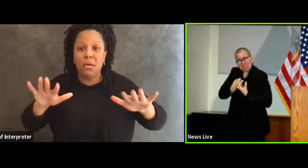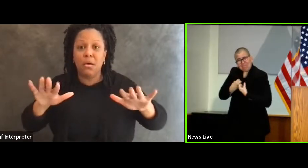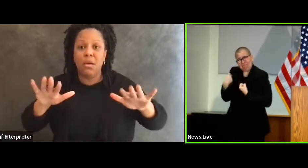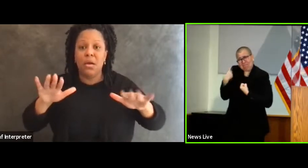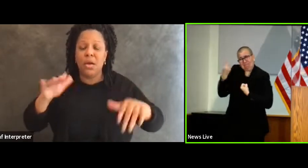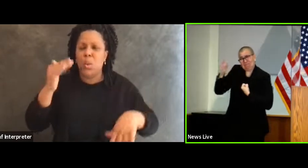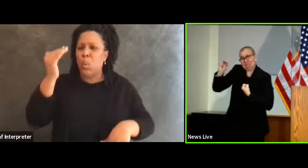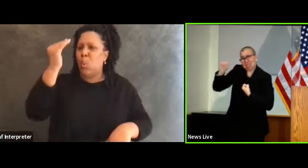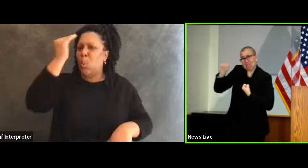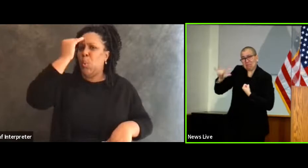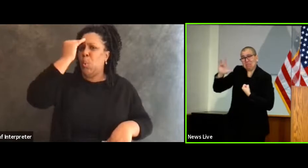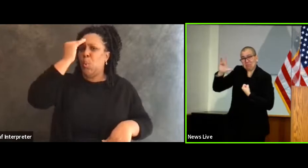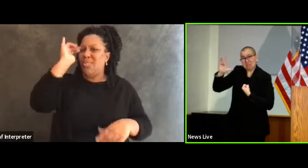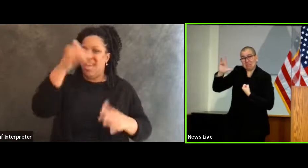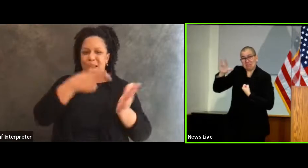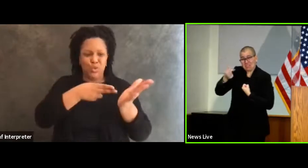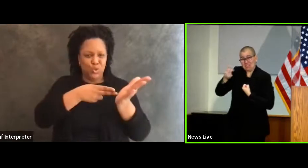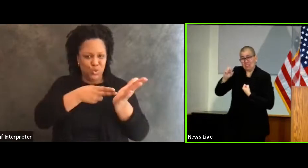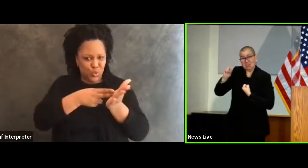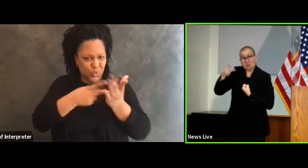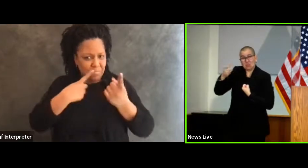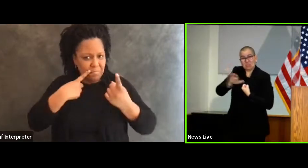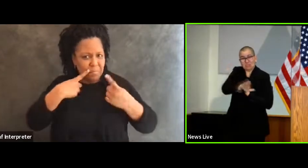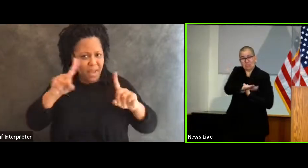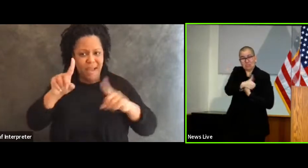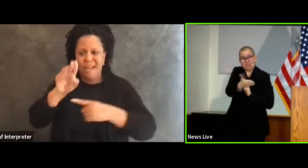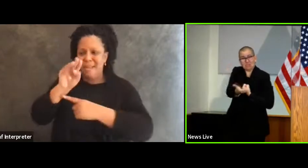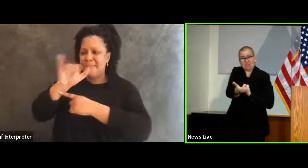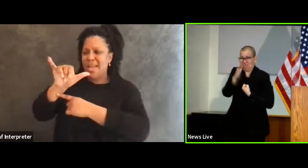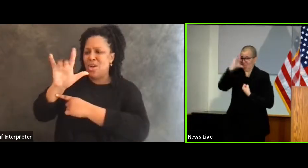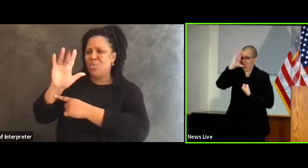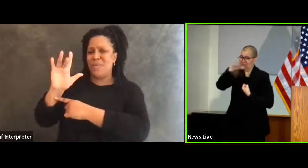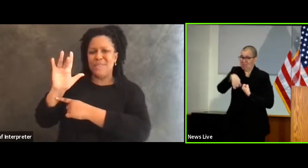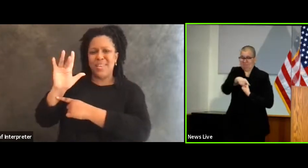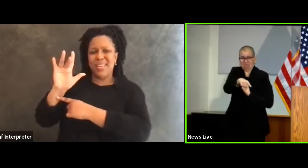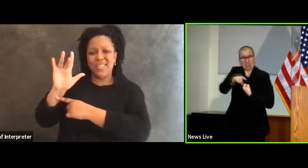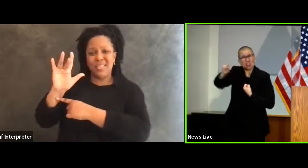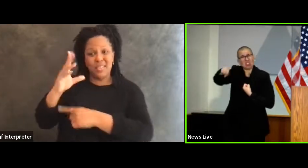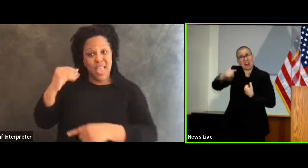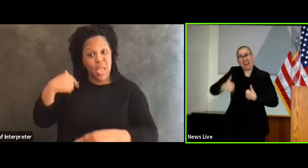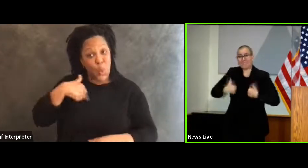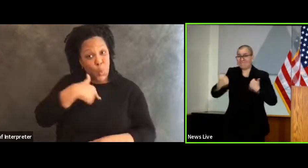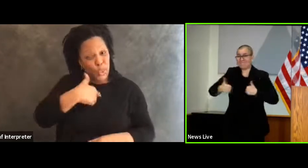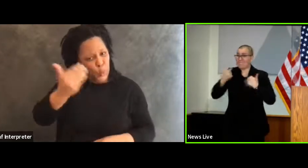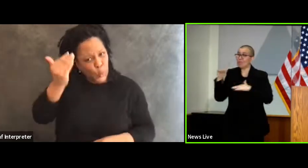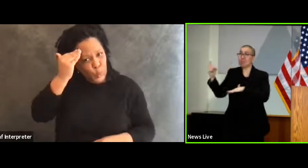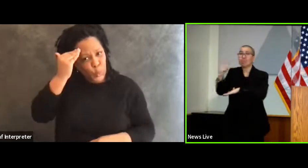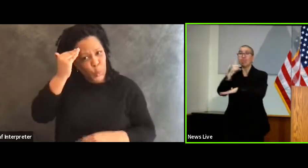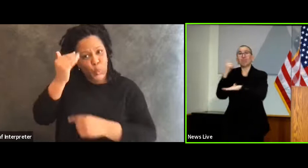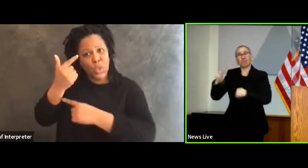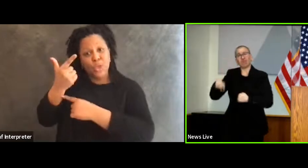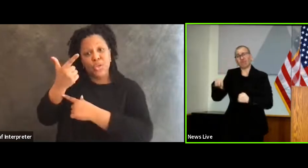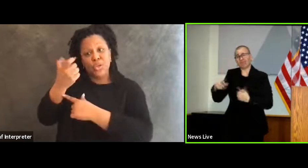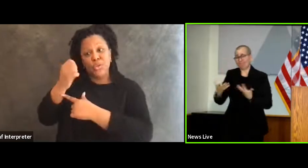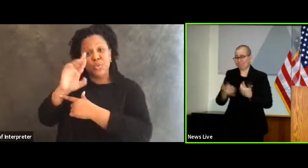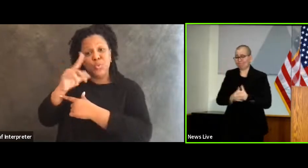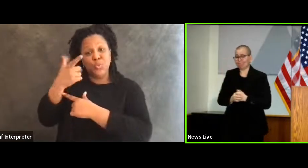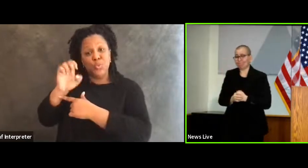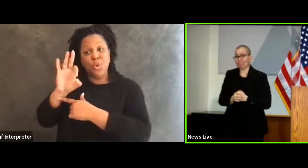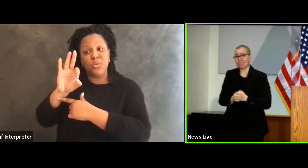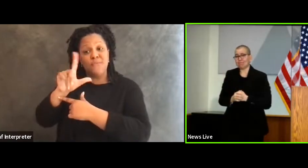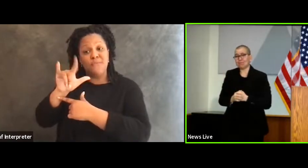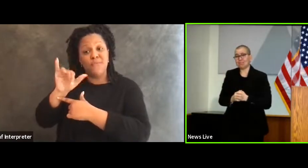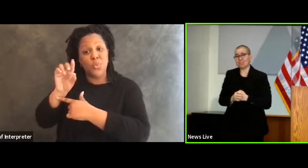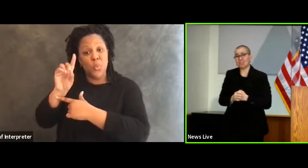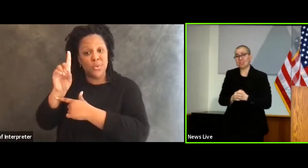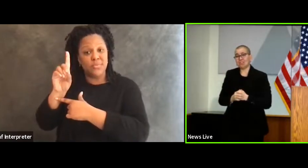And also knowing that George Floyd should still be alive and that his daughter should have her